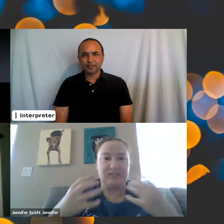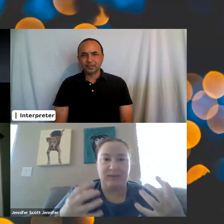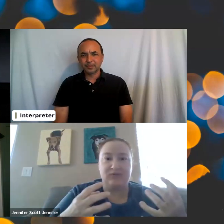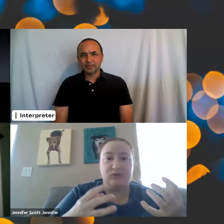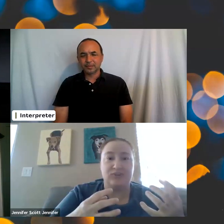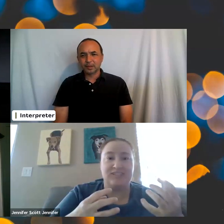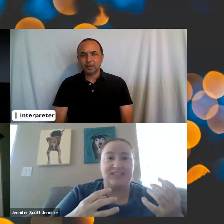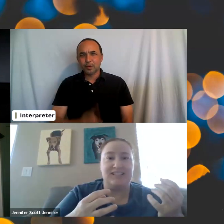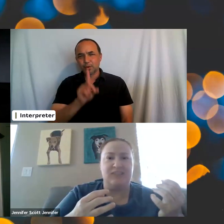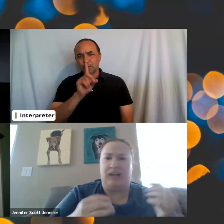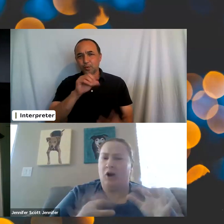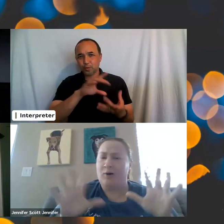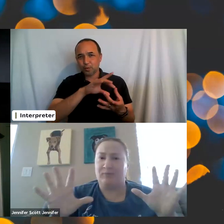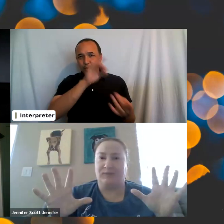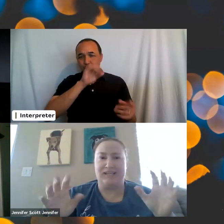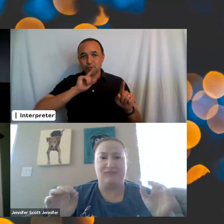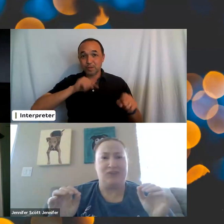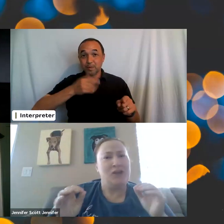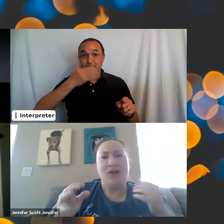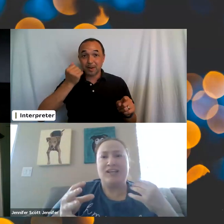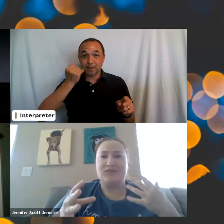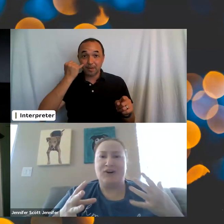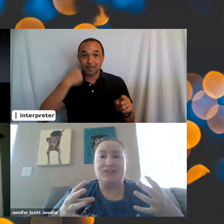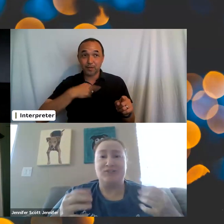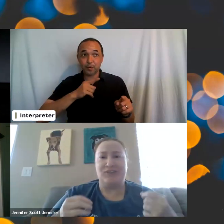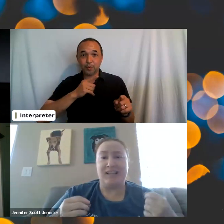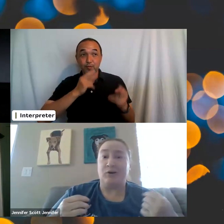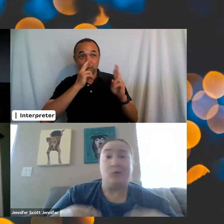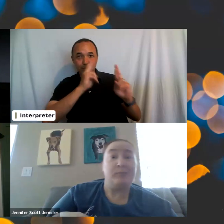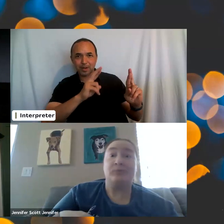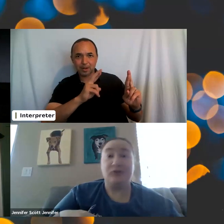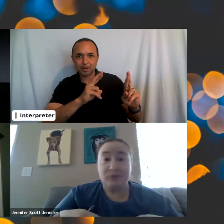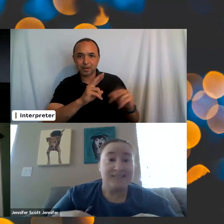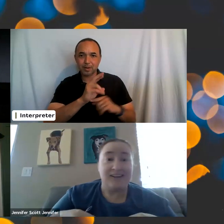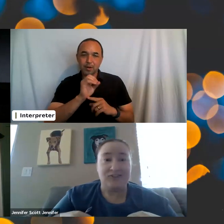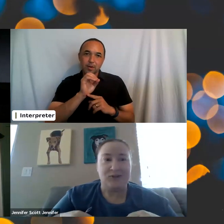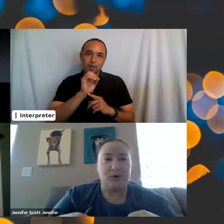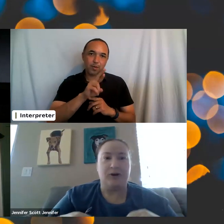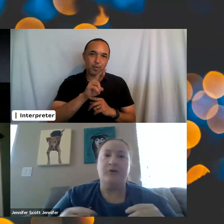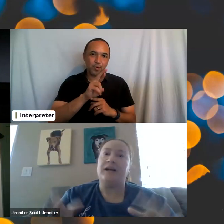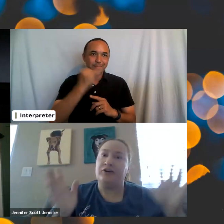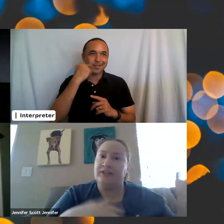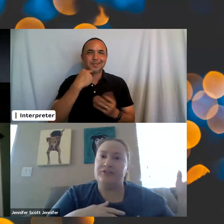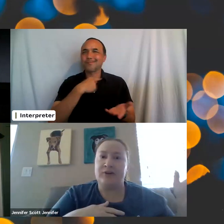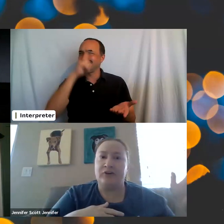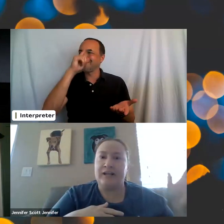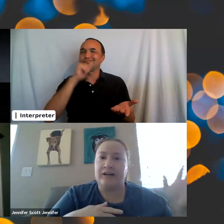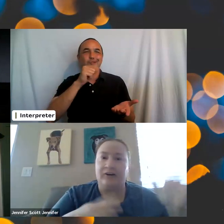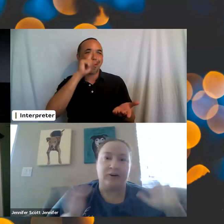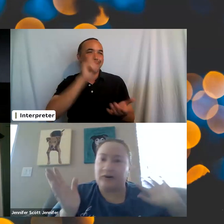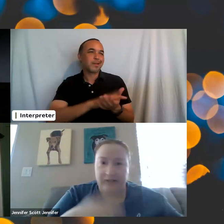you're respectful versus if you're like, oh, I don't believe? Like, as far as, do they say, okay, well, I'm going to prove myself to you, or okay, you're a little